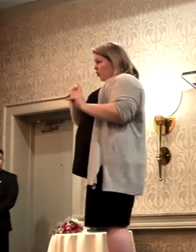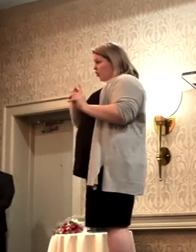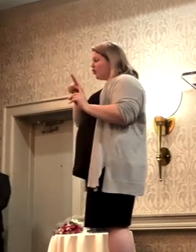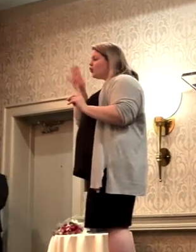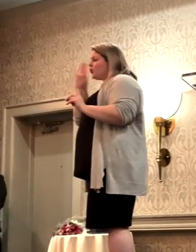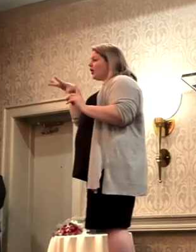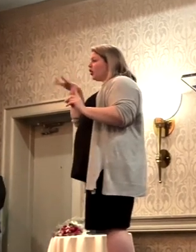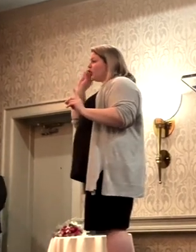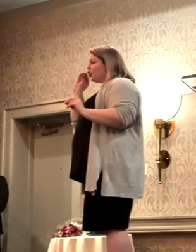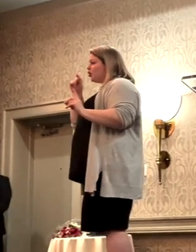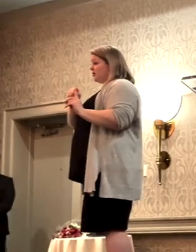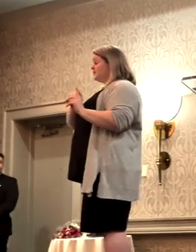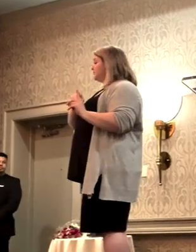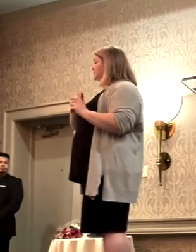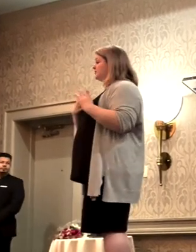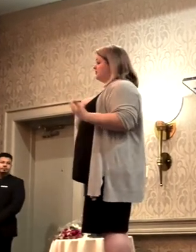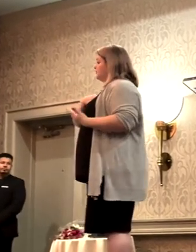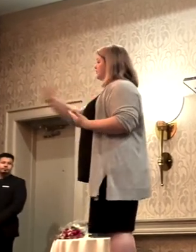she speaks up.